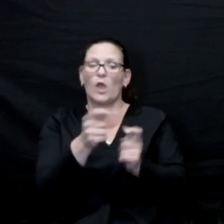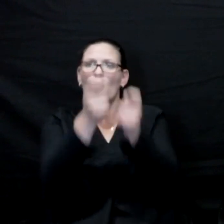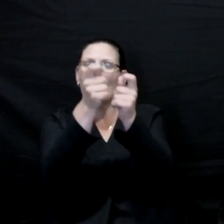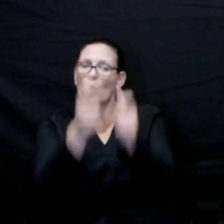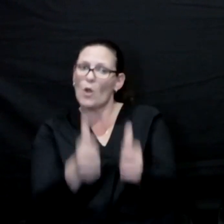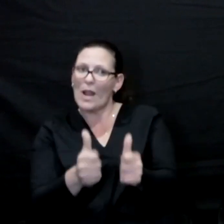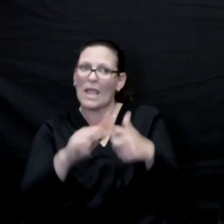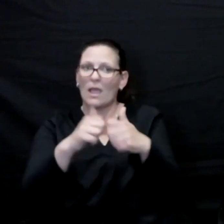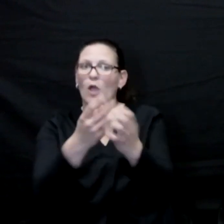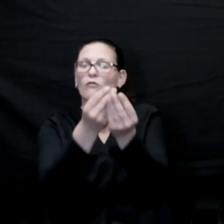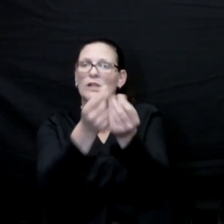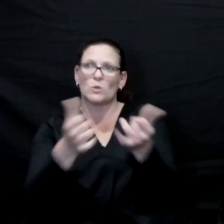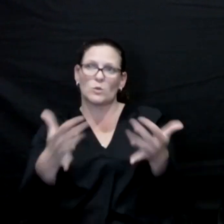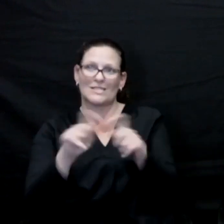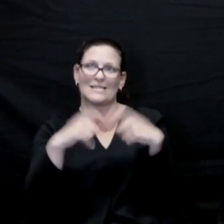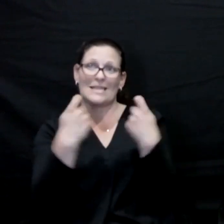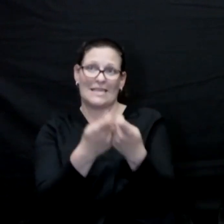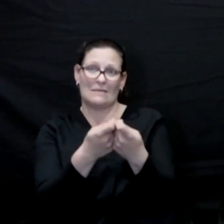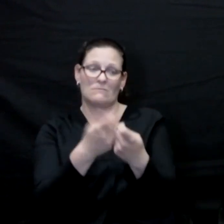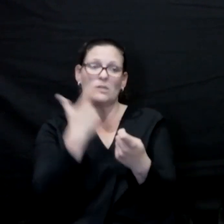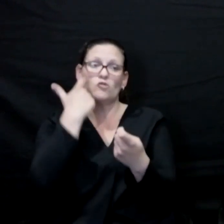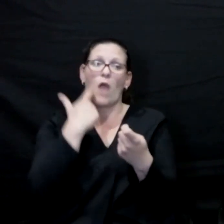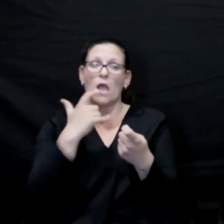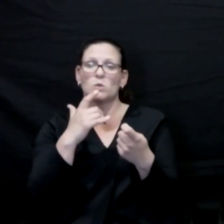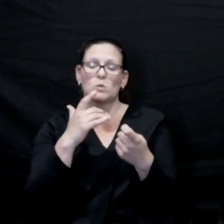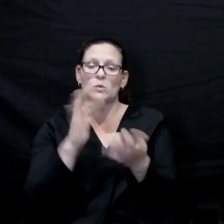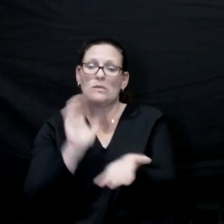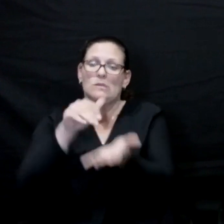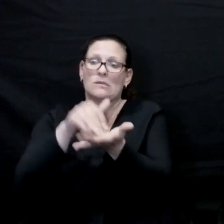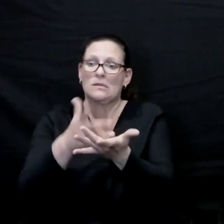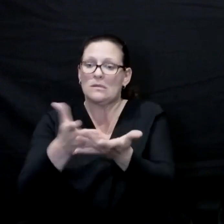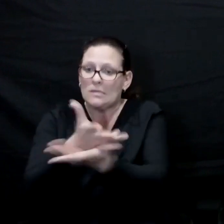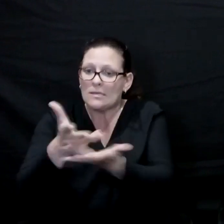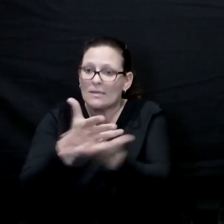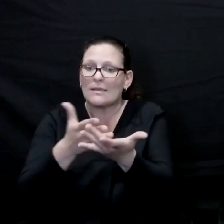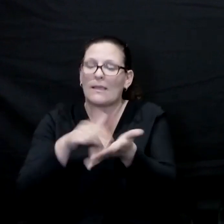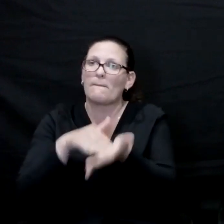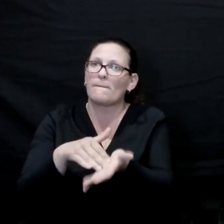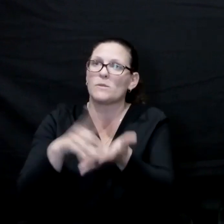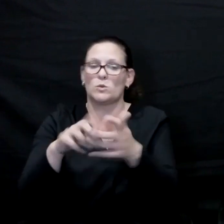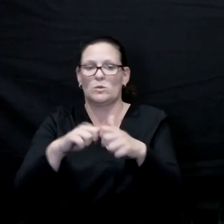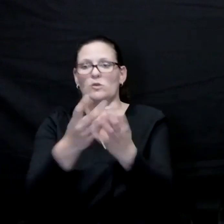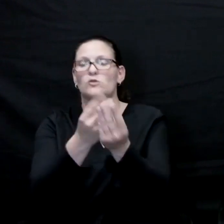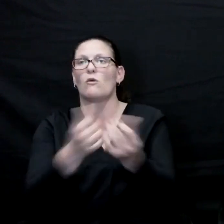win-win for both the agency and for the client or the participant.